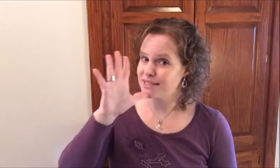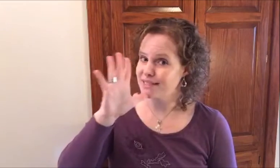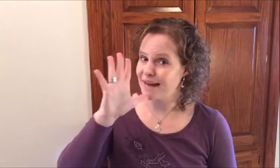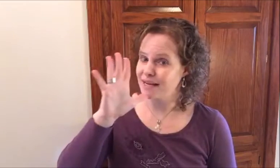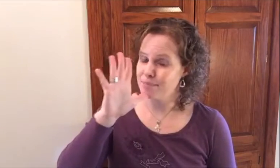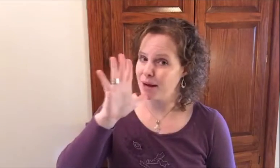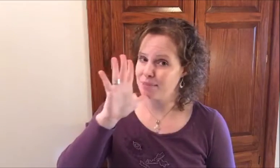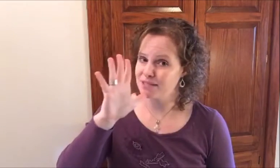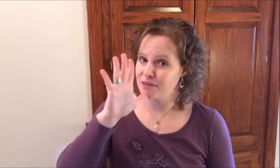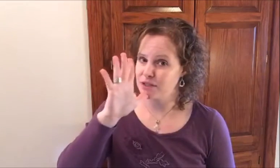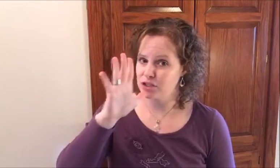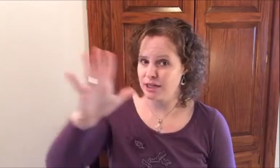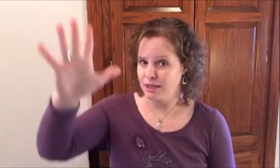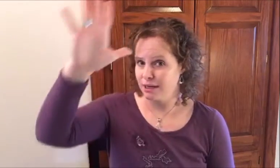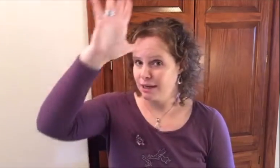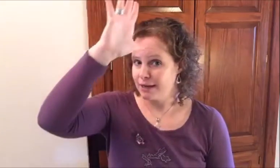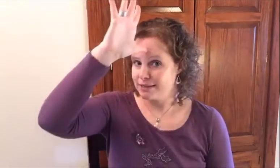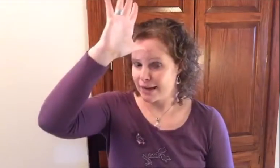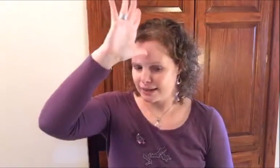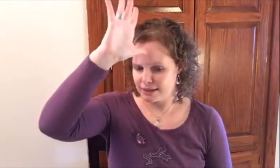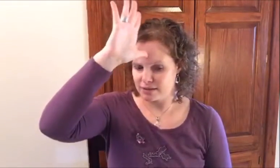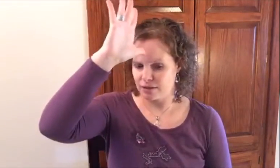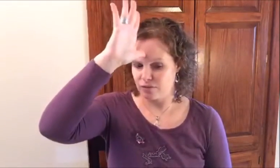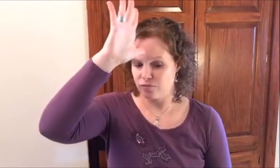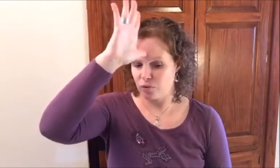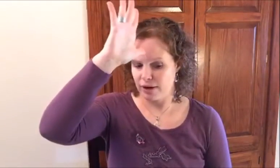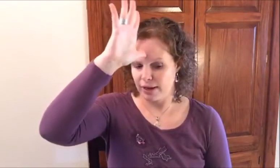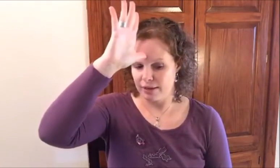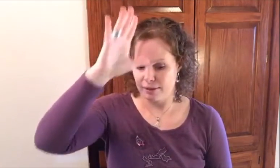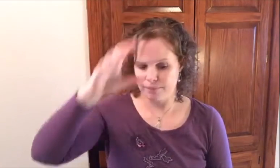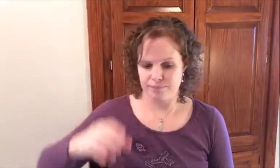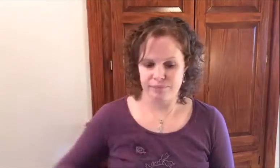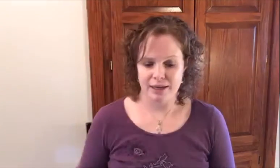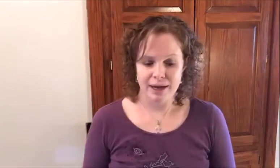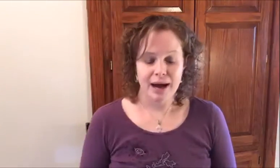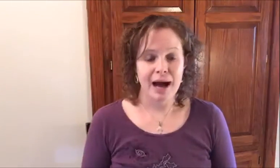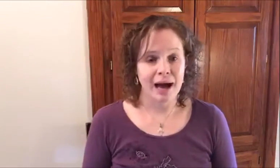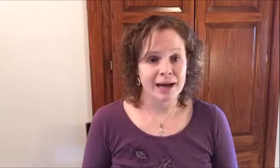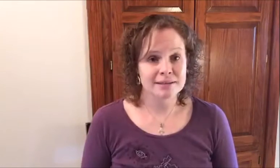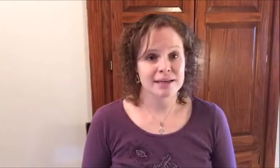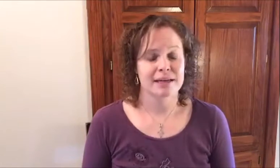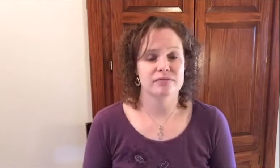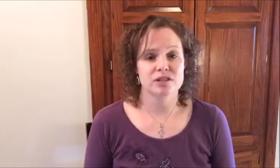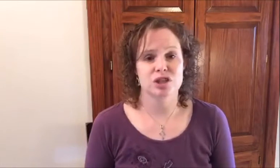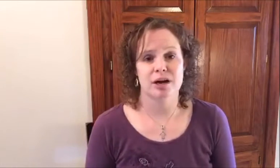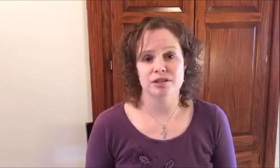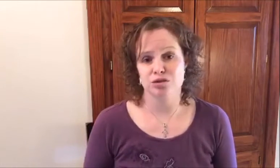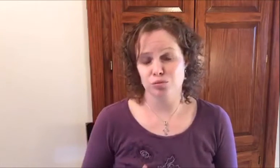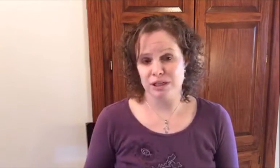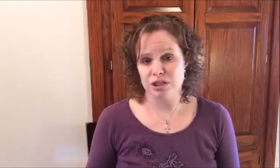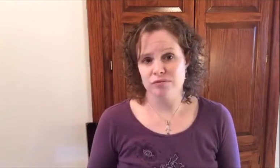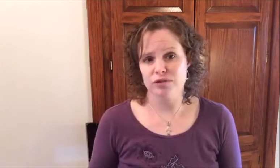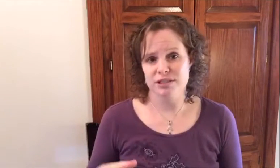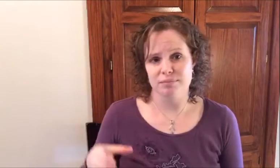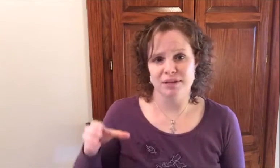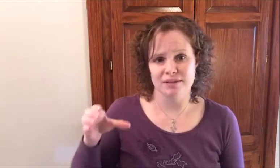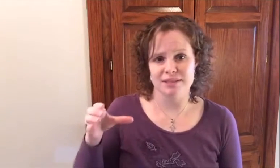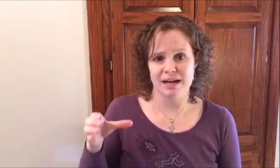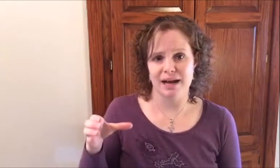to daddy. Mommy's on the chin. Daddy is on the forehead. Hot, if the child is reaching for something that's